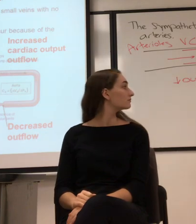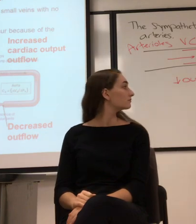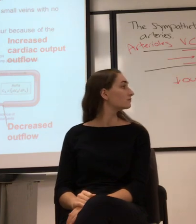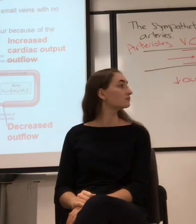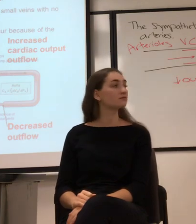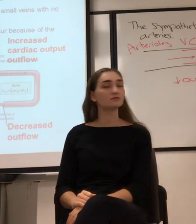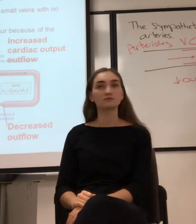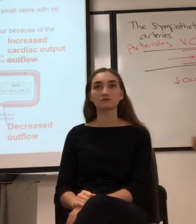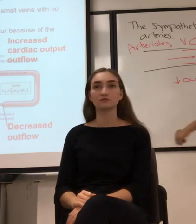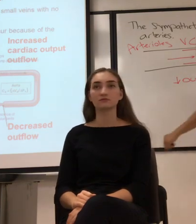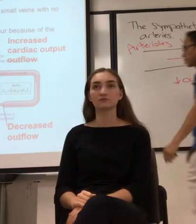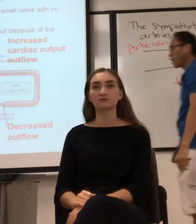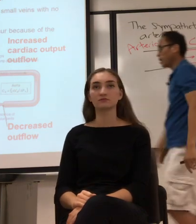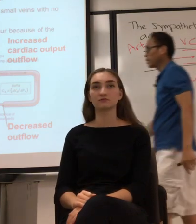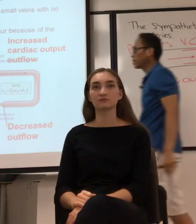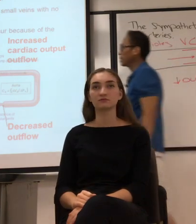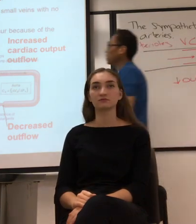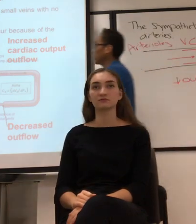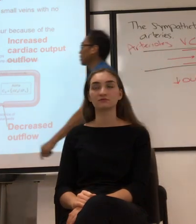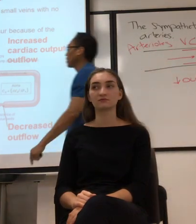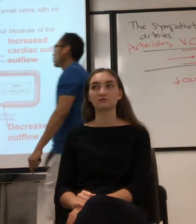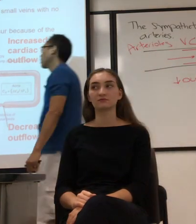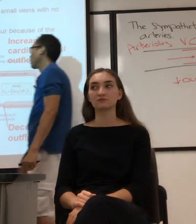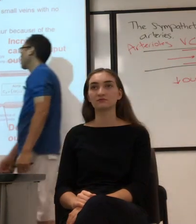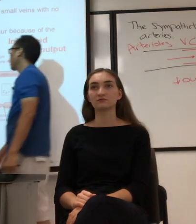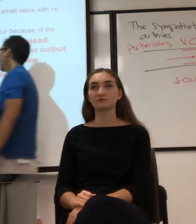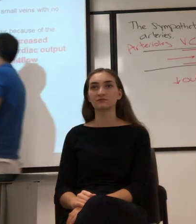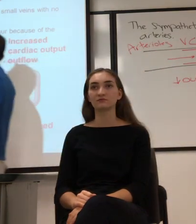So that's the thinking you got to keep straight in your head.